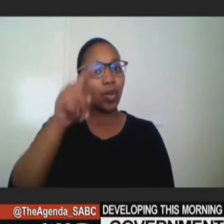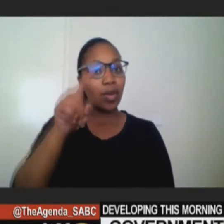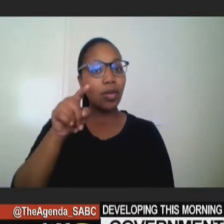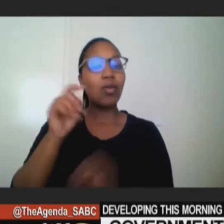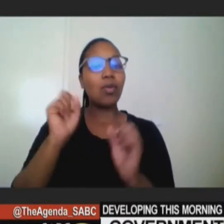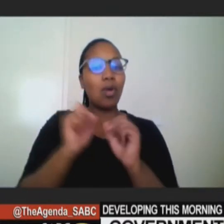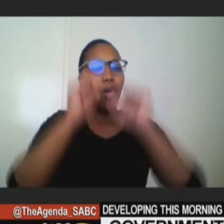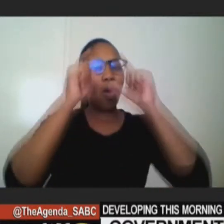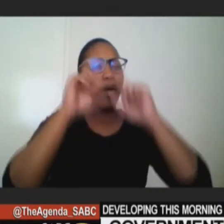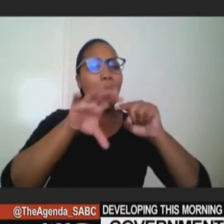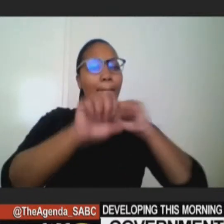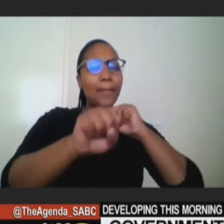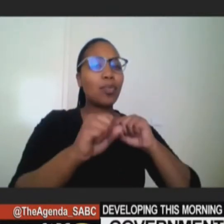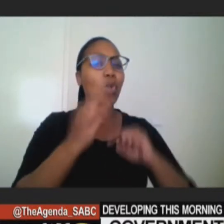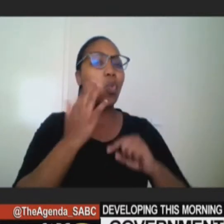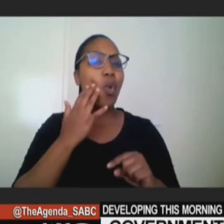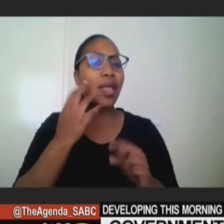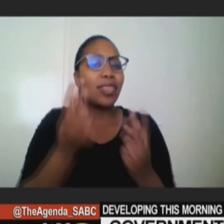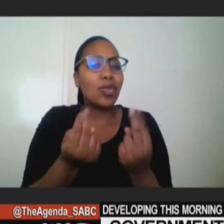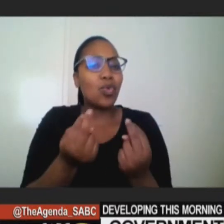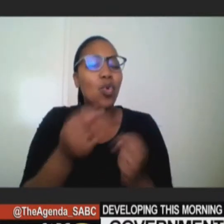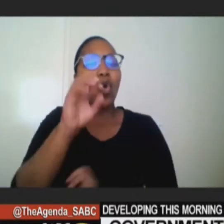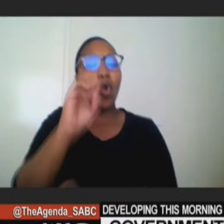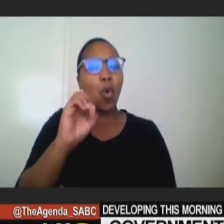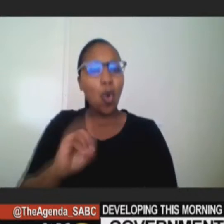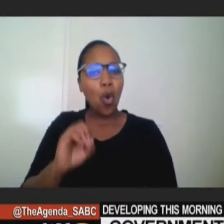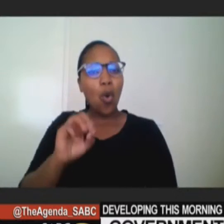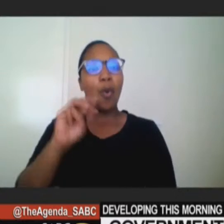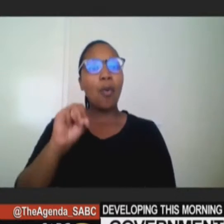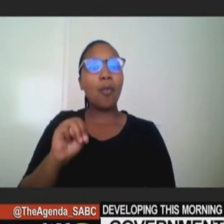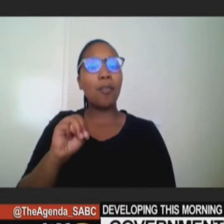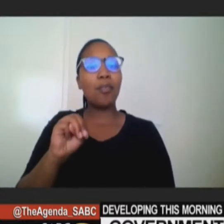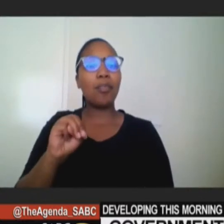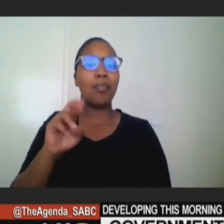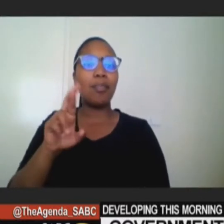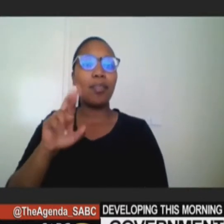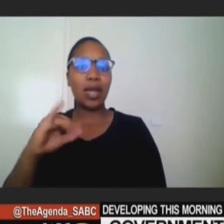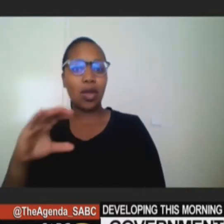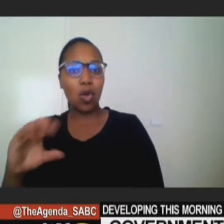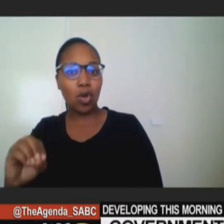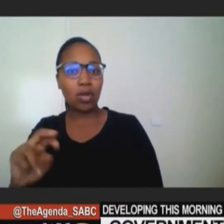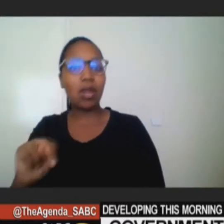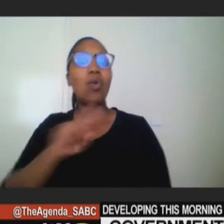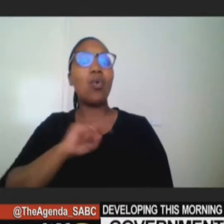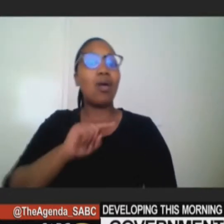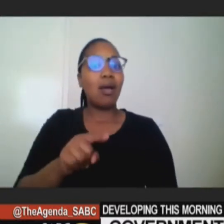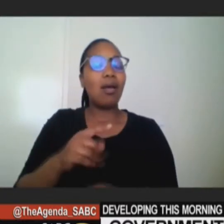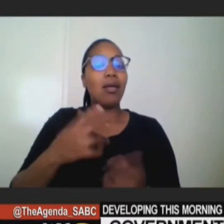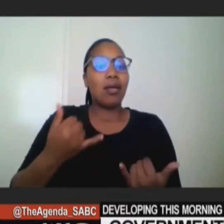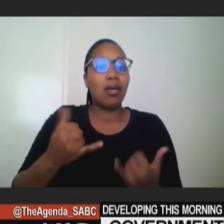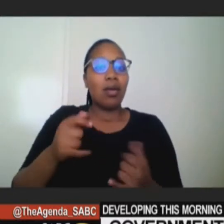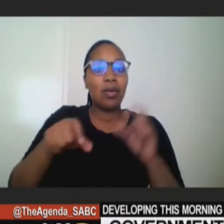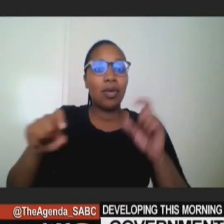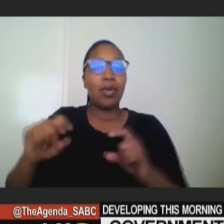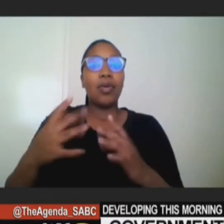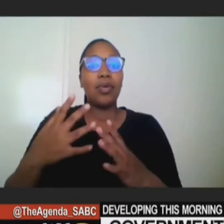variant? What is the benchmark for the country South Africa to be considered to have entered the fourth wave?